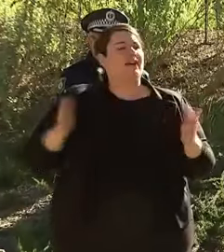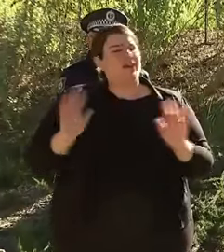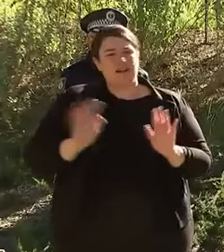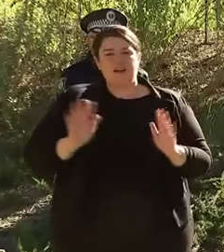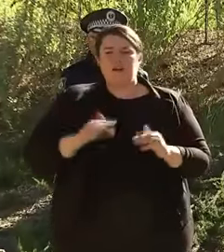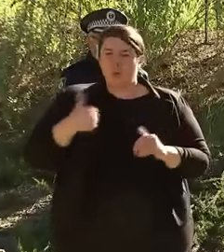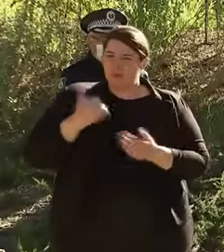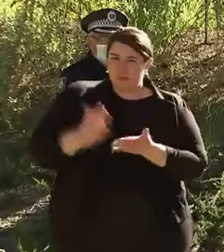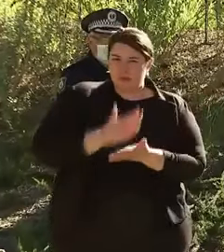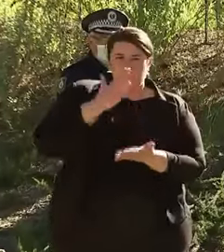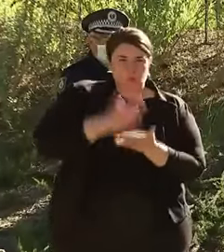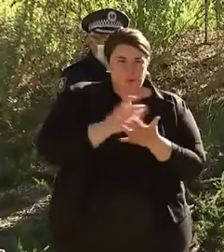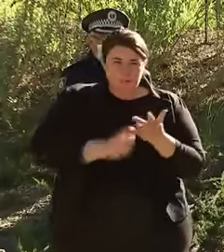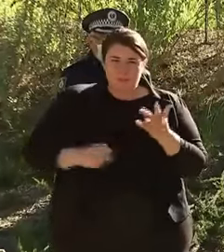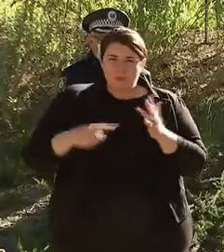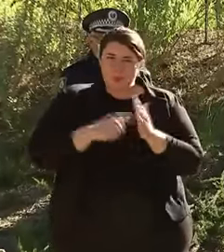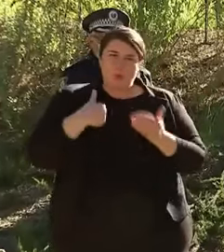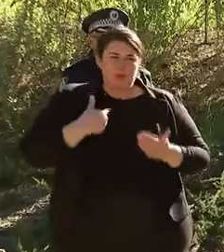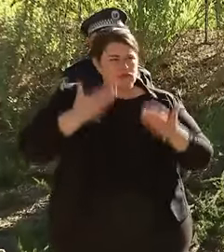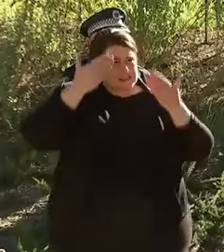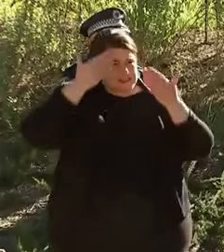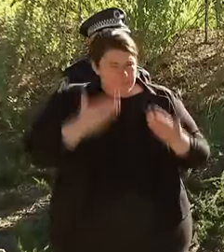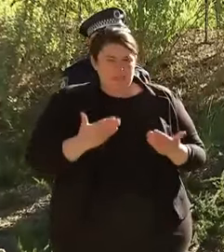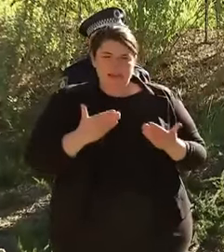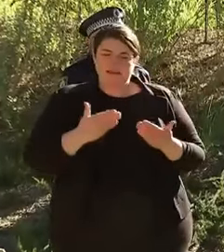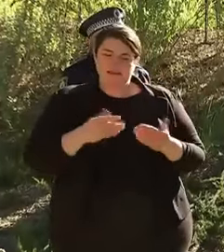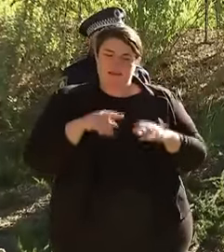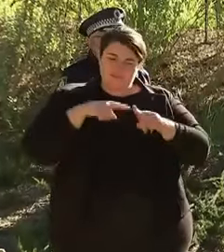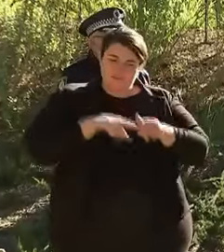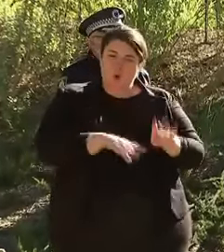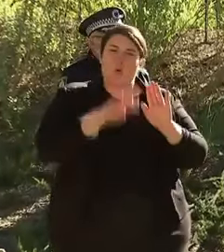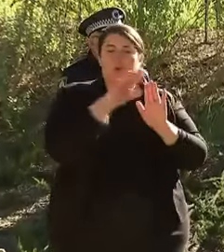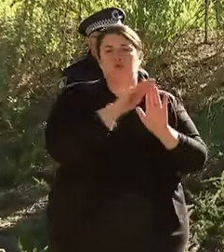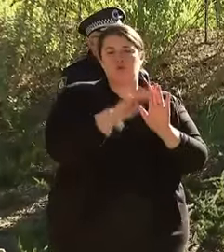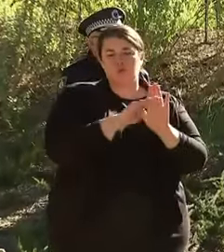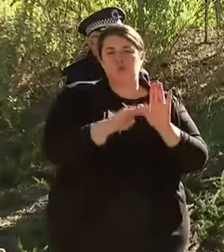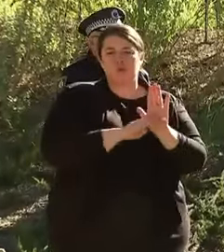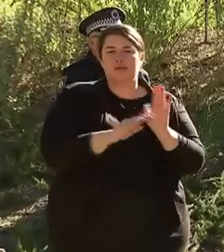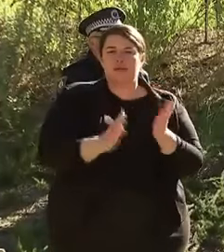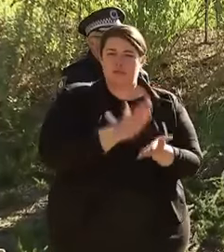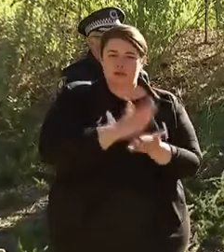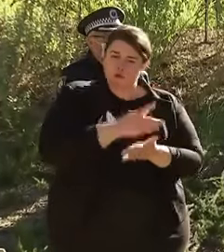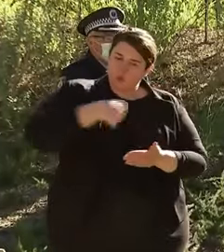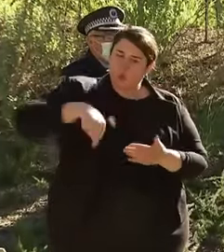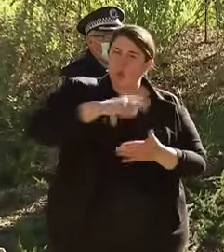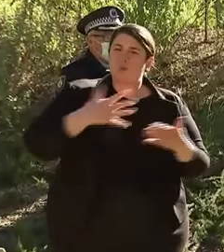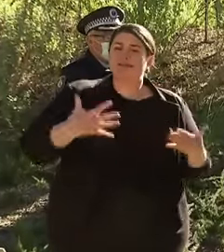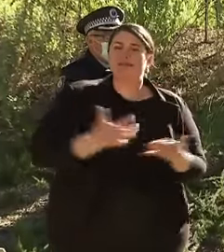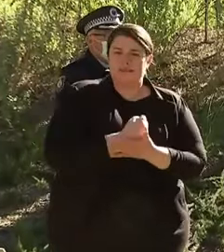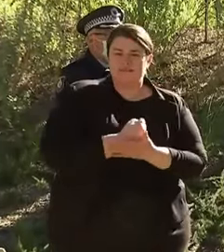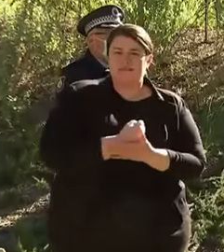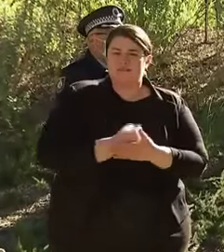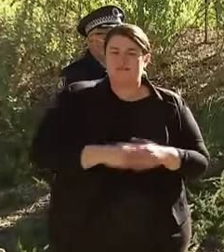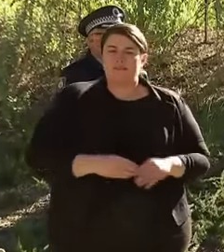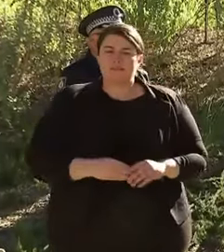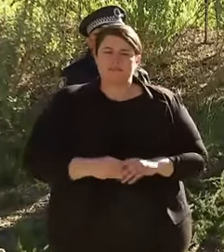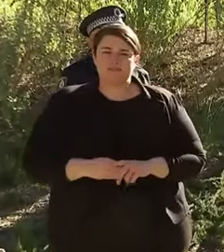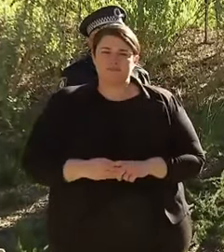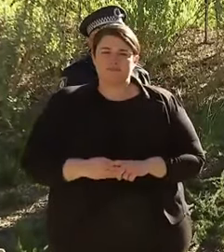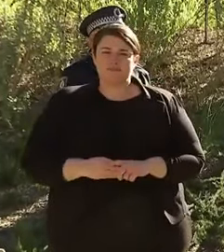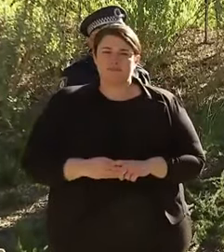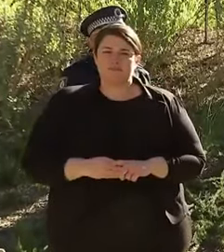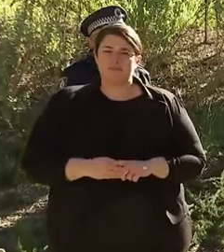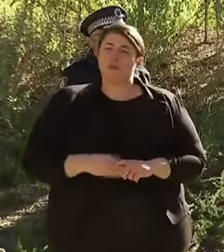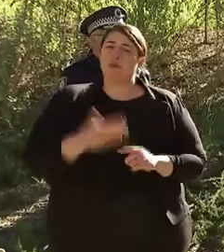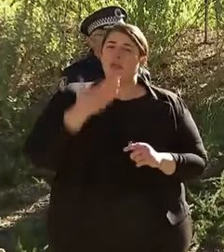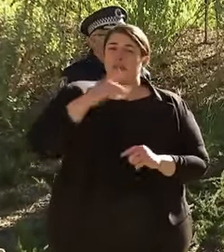important for all of us to respect the stay-at-home or lockdown provisions so all of us can stay safe. I also wanted to thank many in our